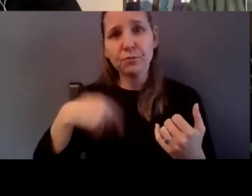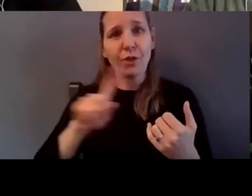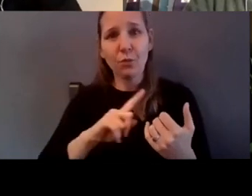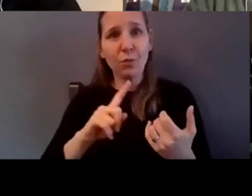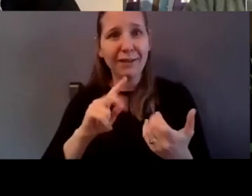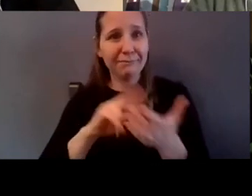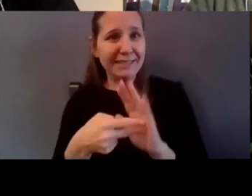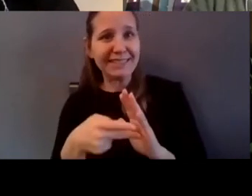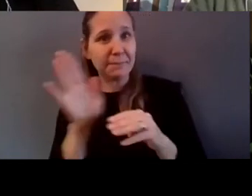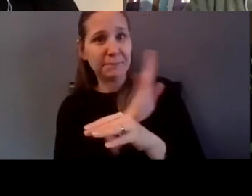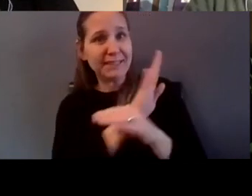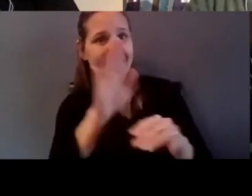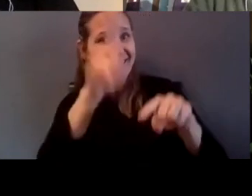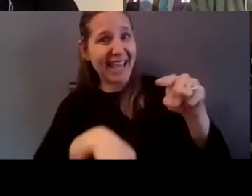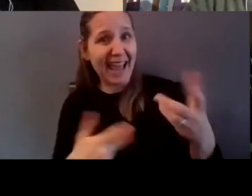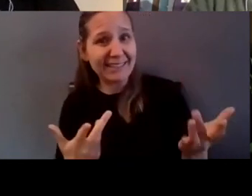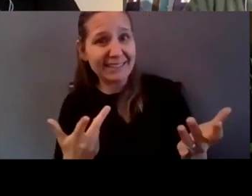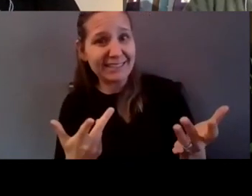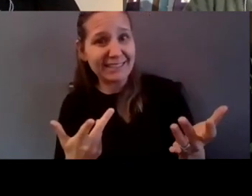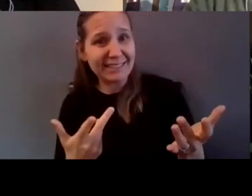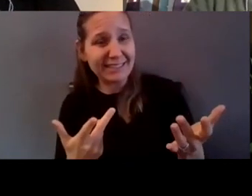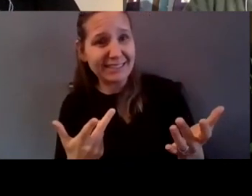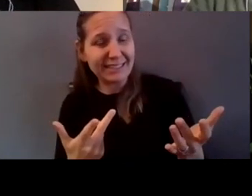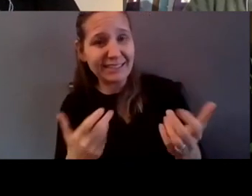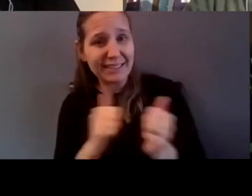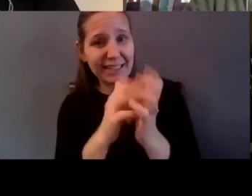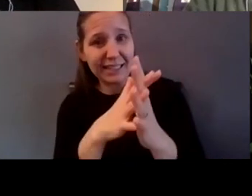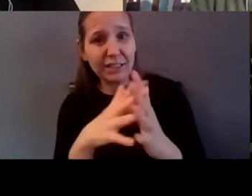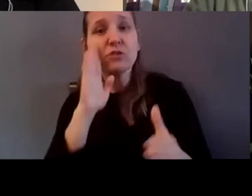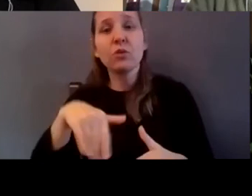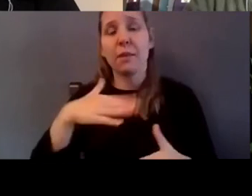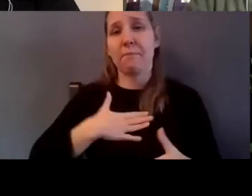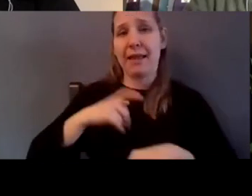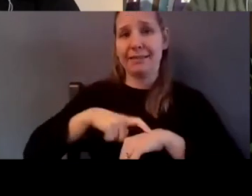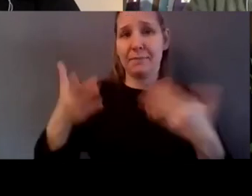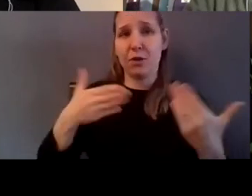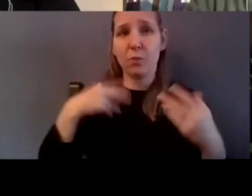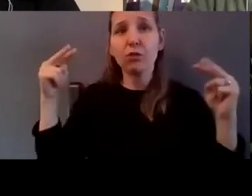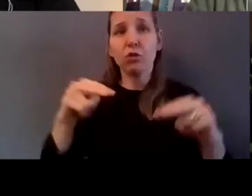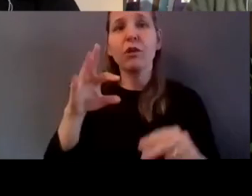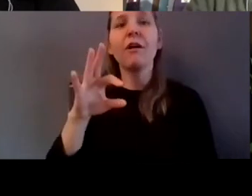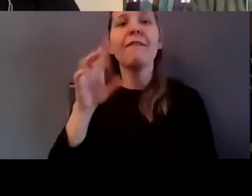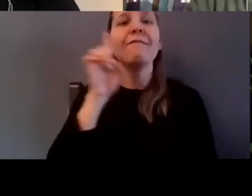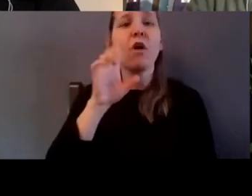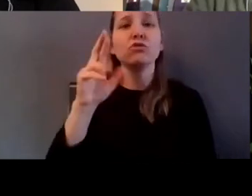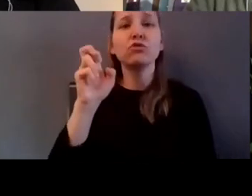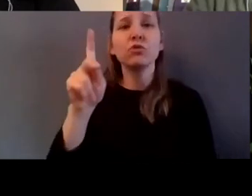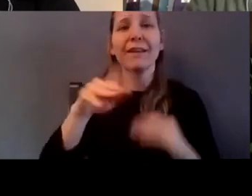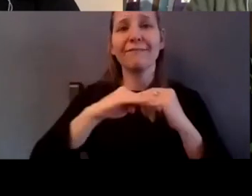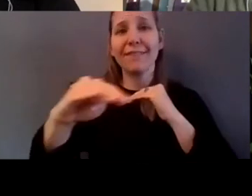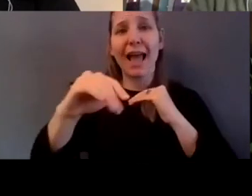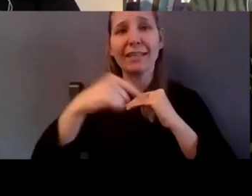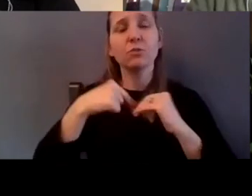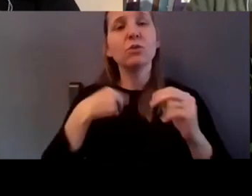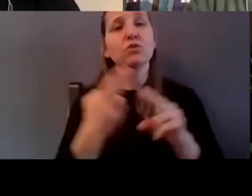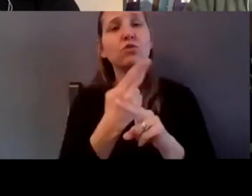the future. In my tenure here, we revisited the Falls Creek Flats and reserved that space for light industry and